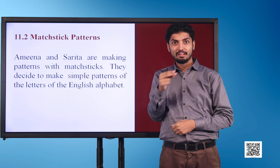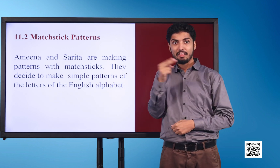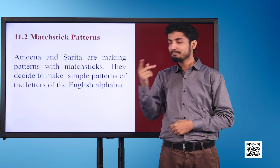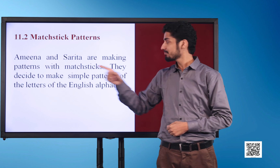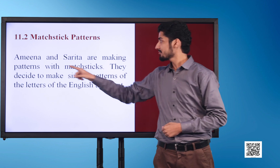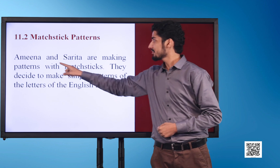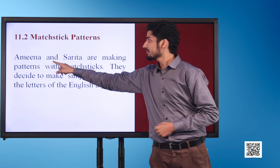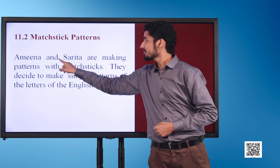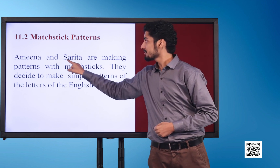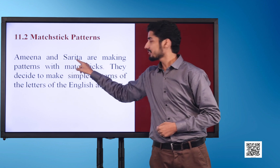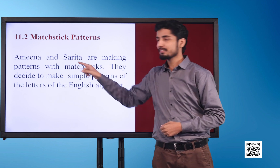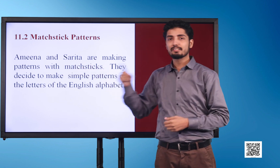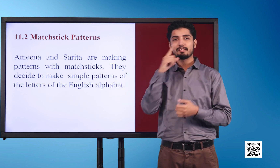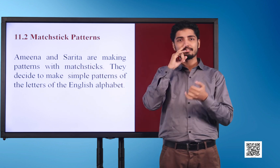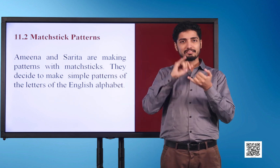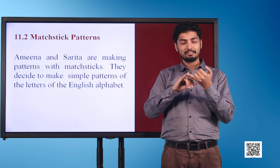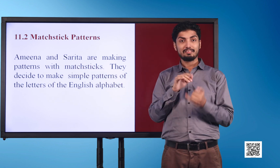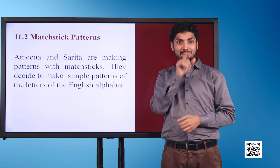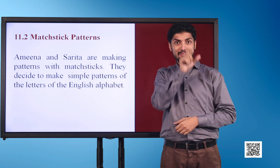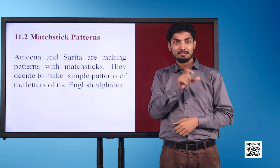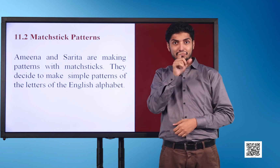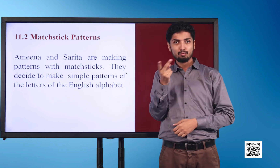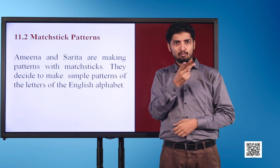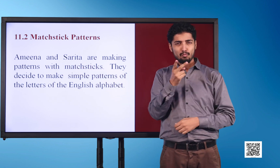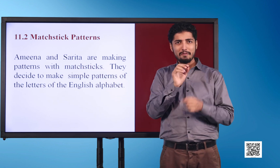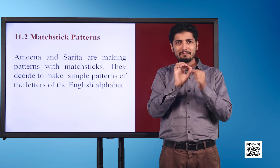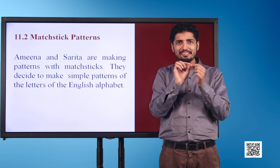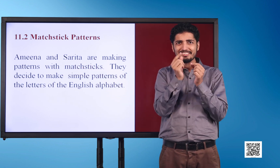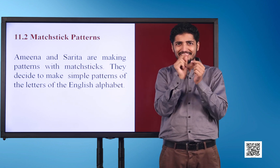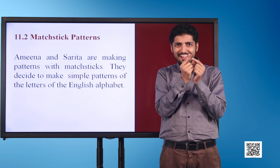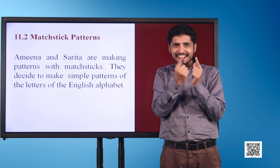They decide to make simple patterns of the letters of the English alphabet.